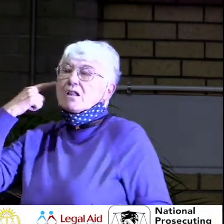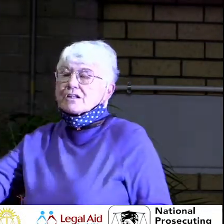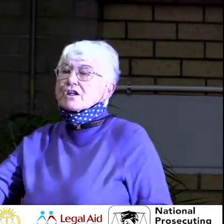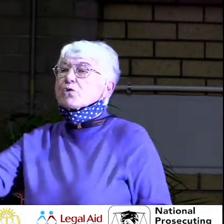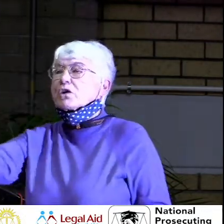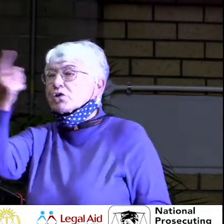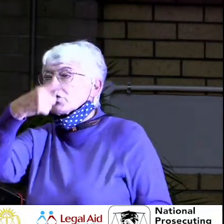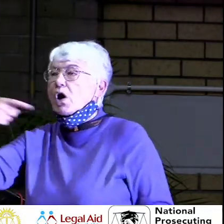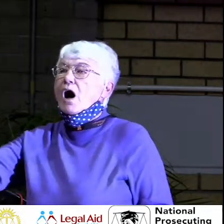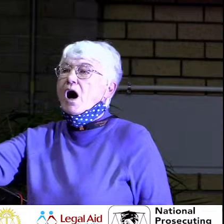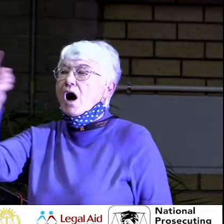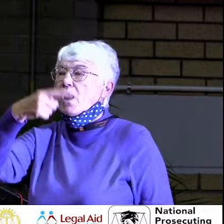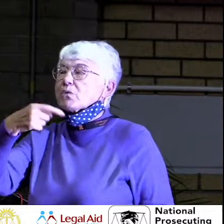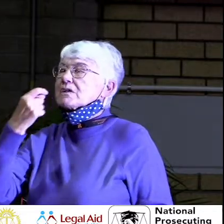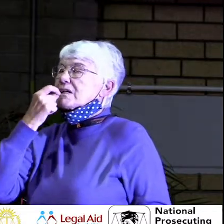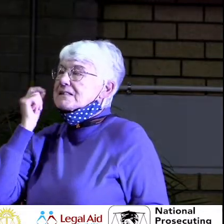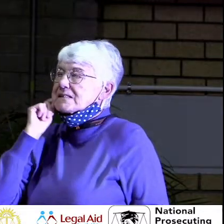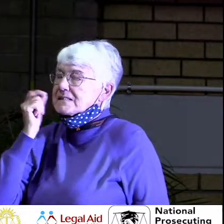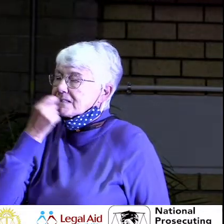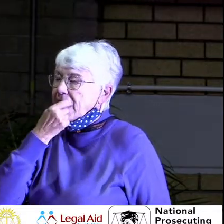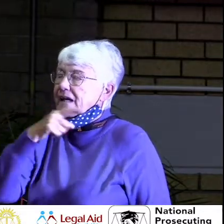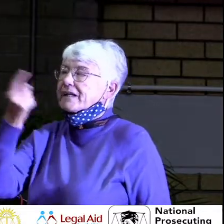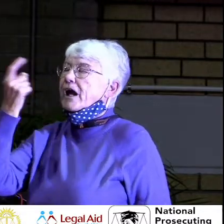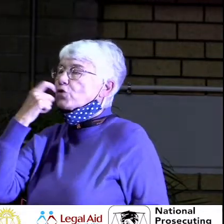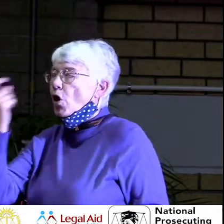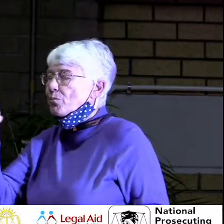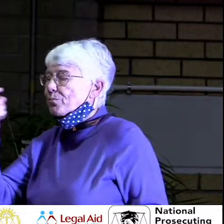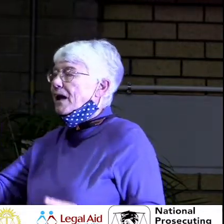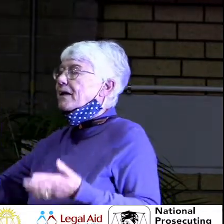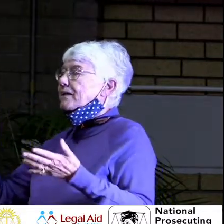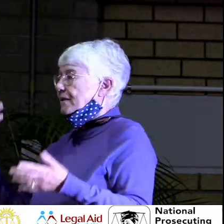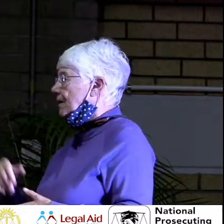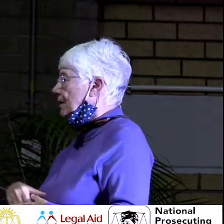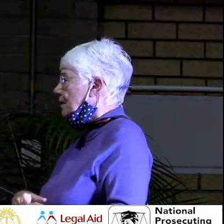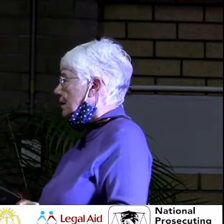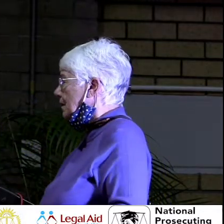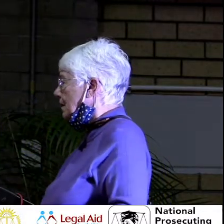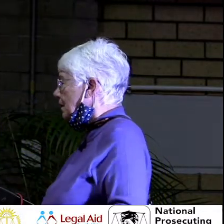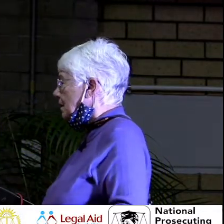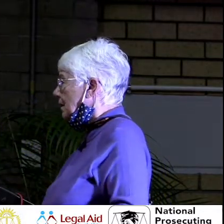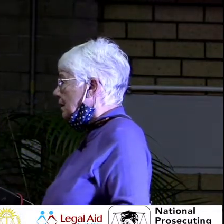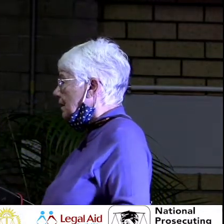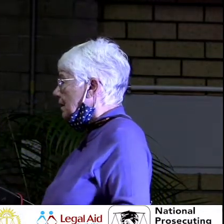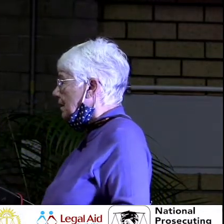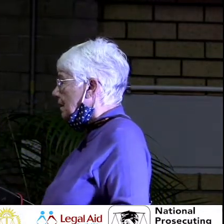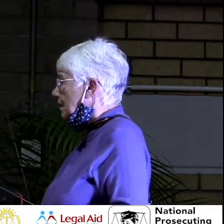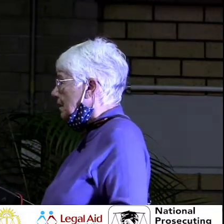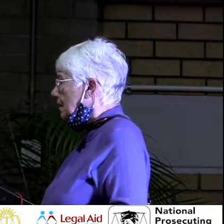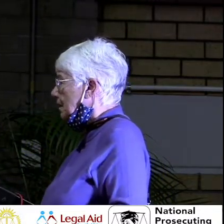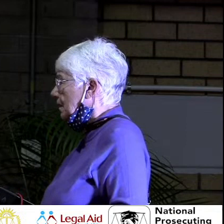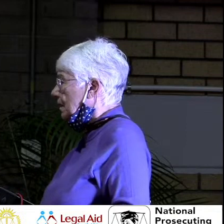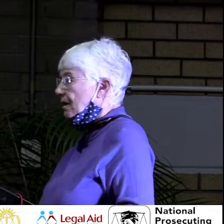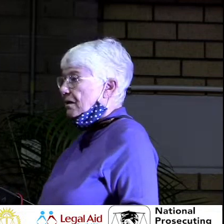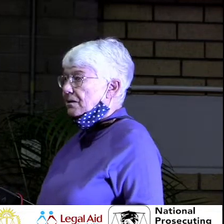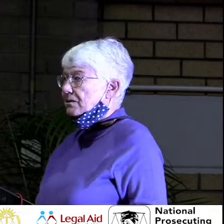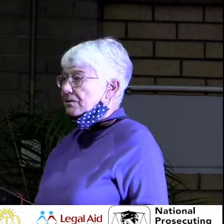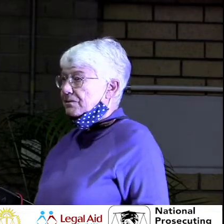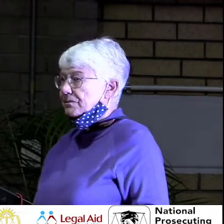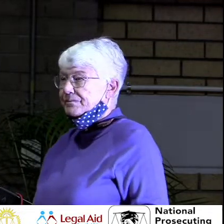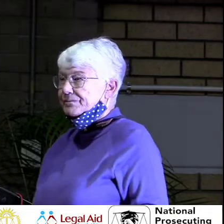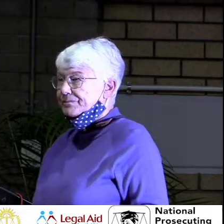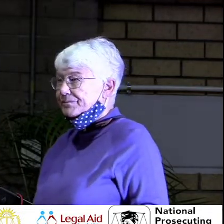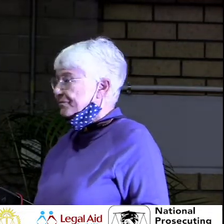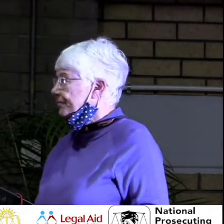Okay, now, ladies and gentlemen, we have 2 speakers left. We have our Director General